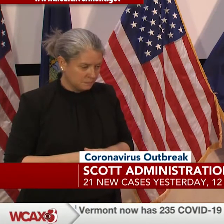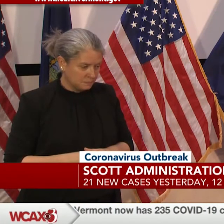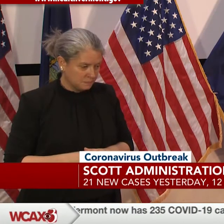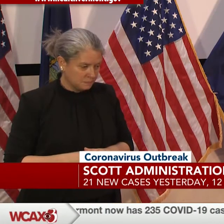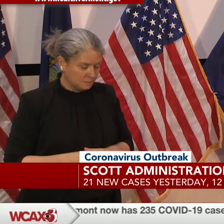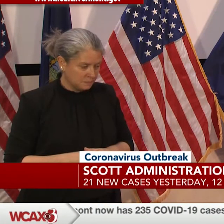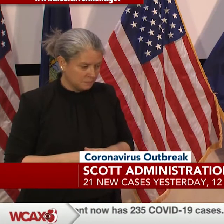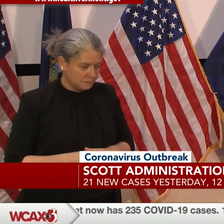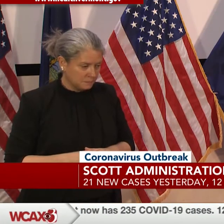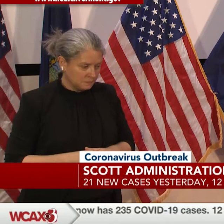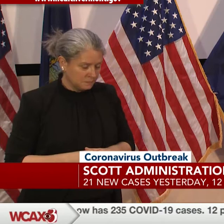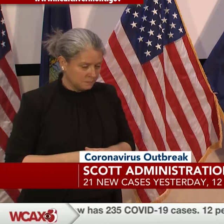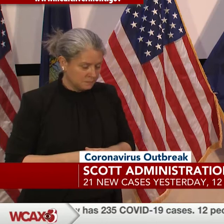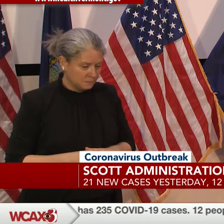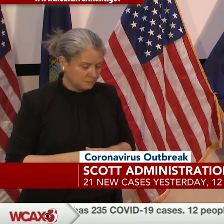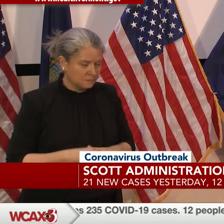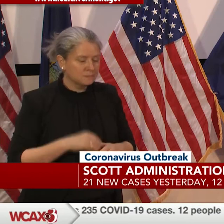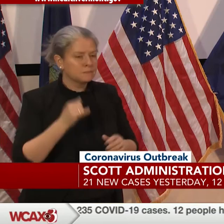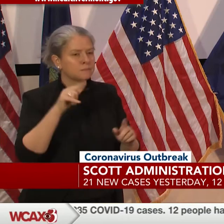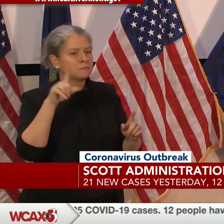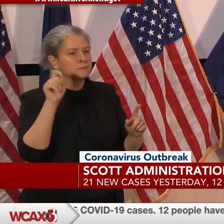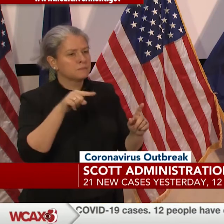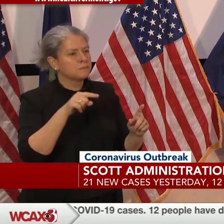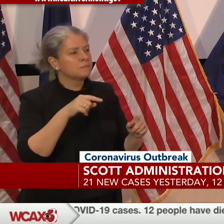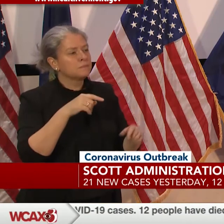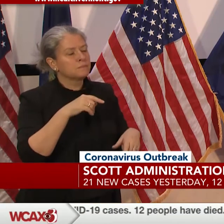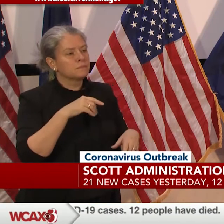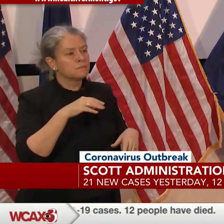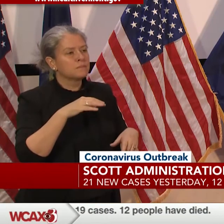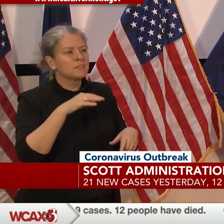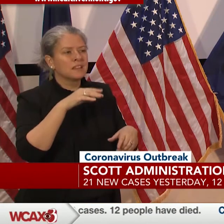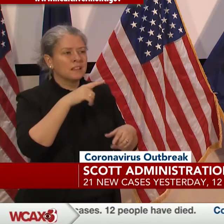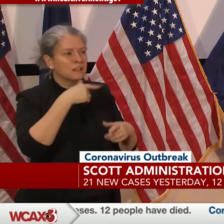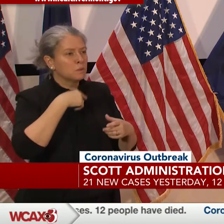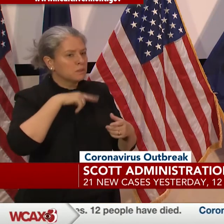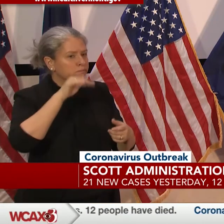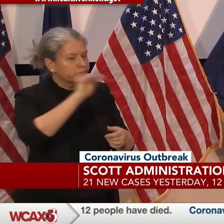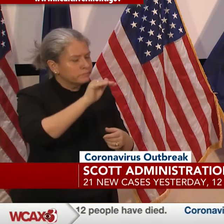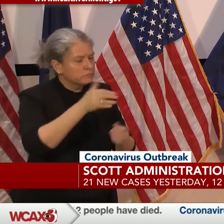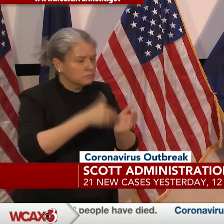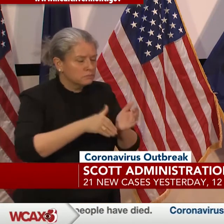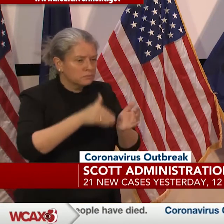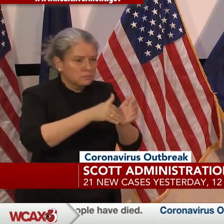Governor, when will hospitalization rates per day be released?